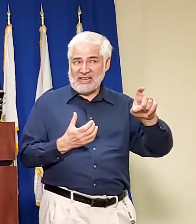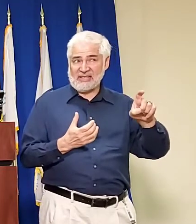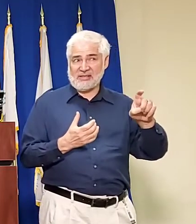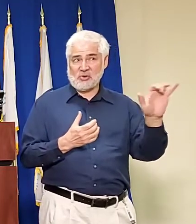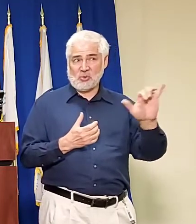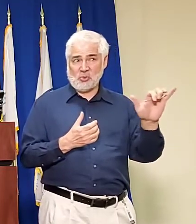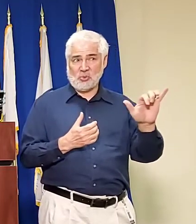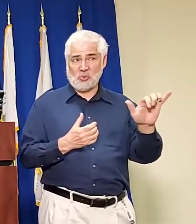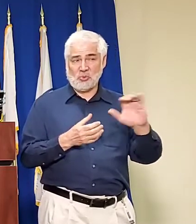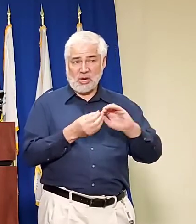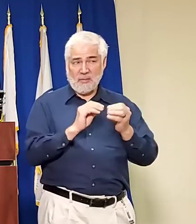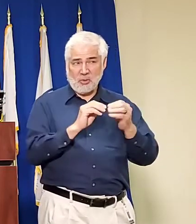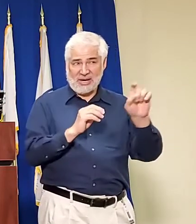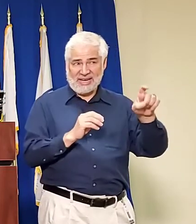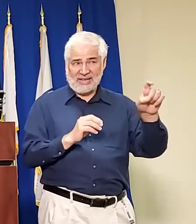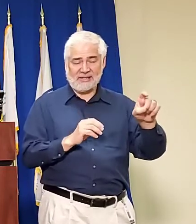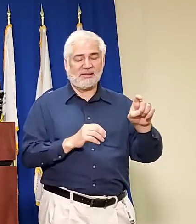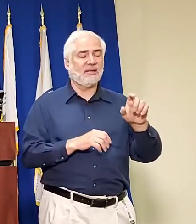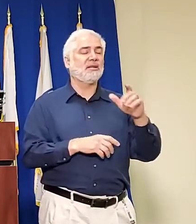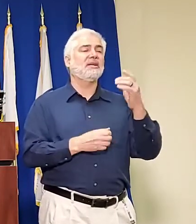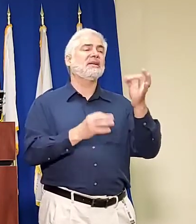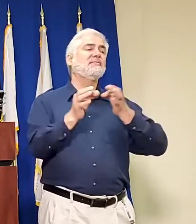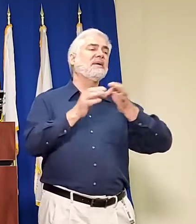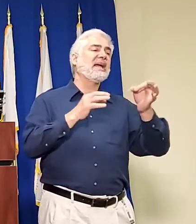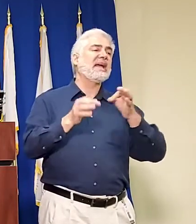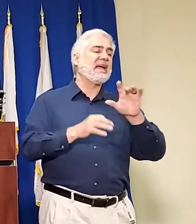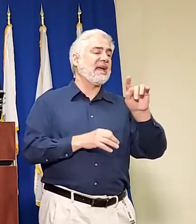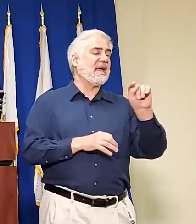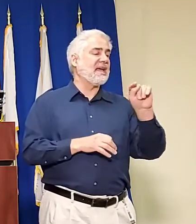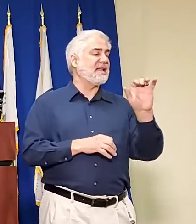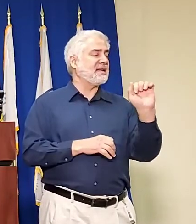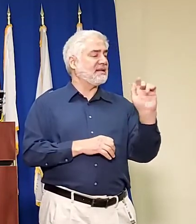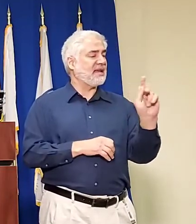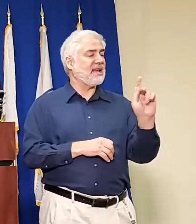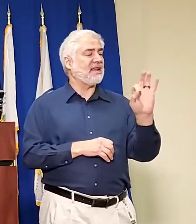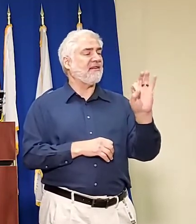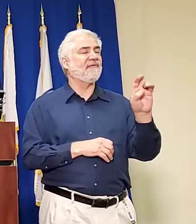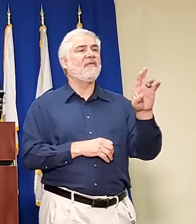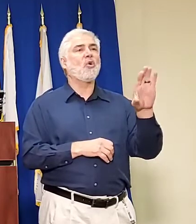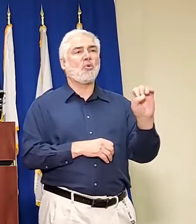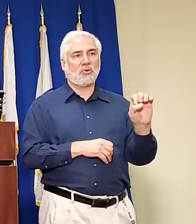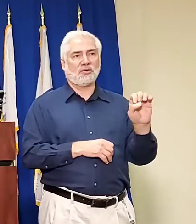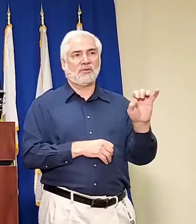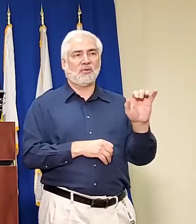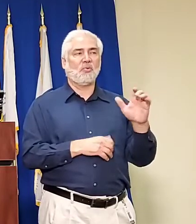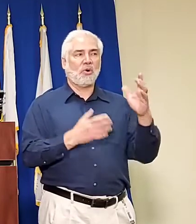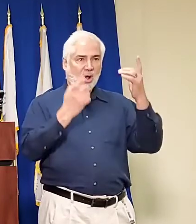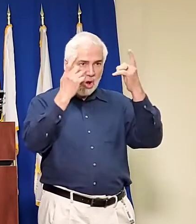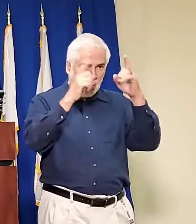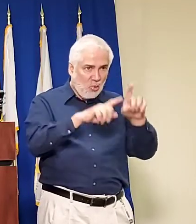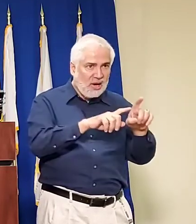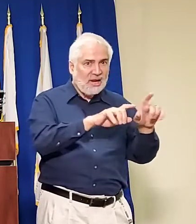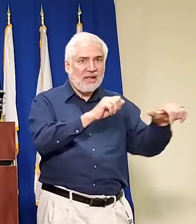well? So, and let me tell you how the task force works, so that you know in the end we're all on the same page. We have one group